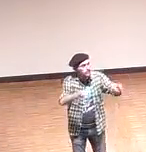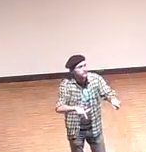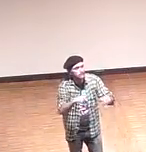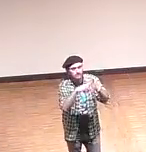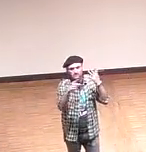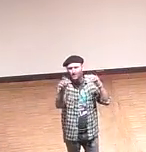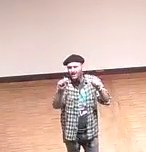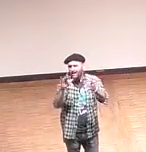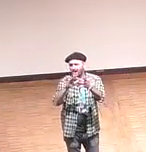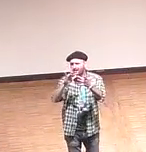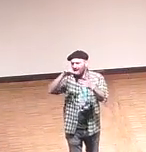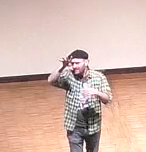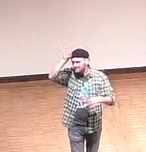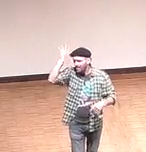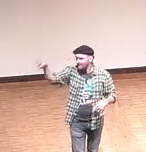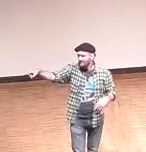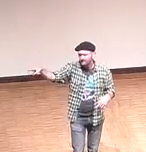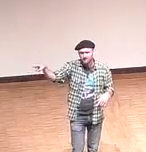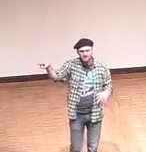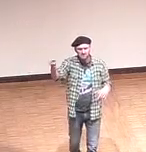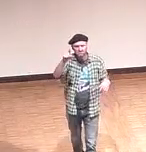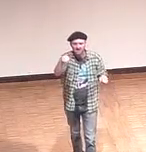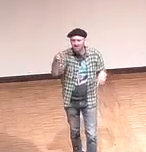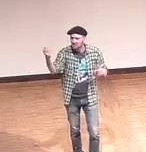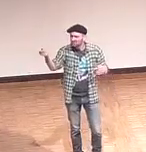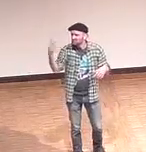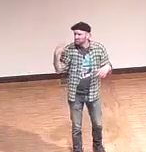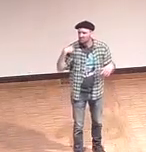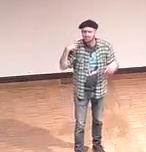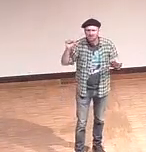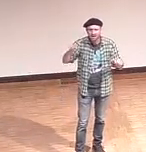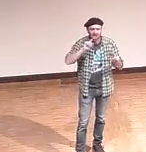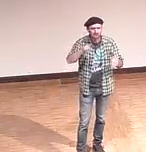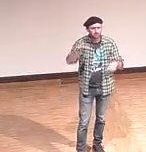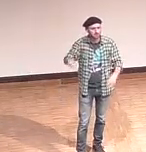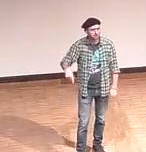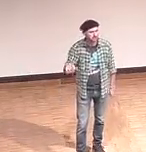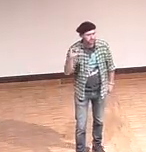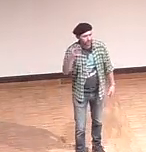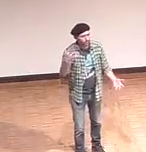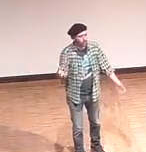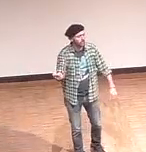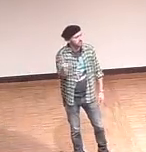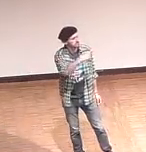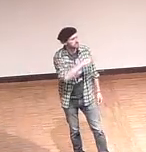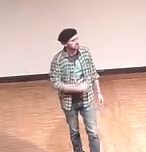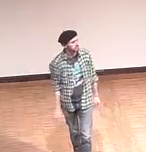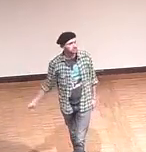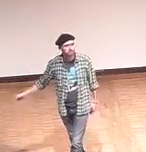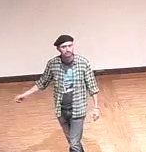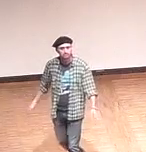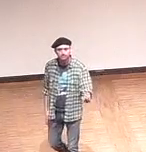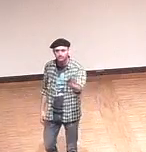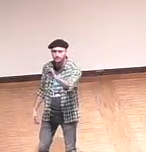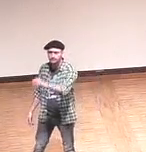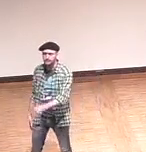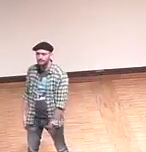Hey, if anybody has any questions or anything, feel free to get in touch with Dolph, and Dolph could get that information to me if you have any questions, okay? Thank you.